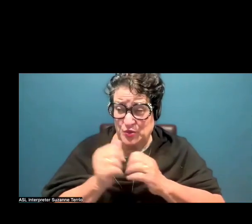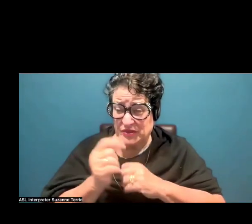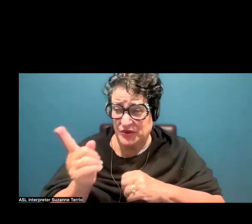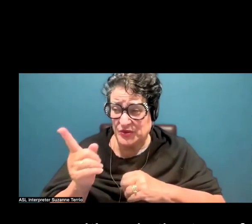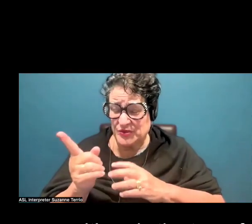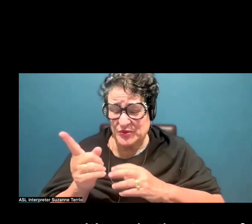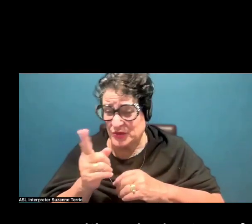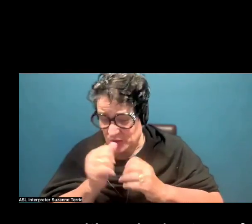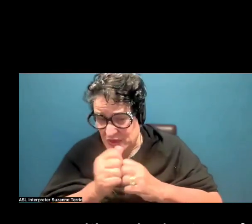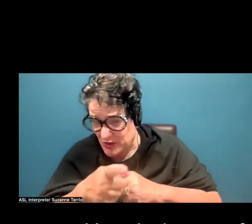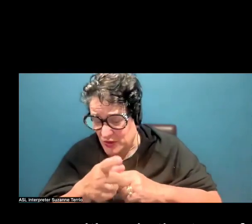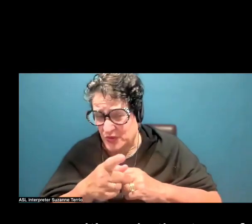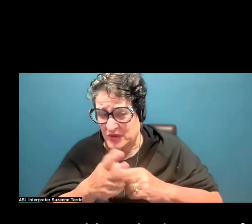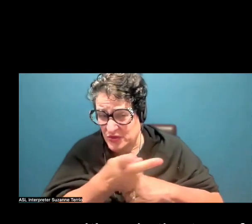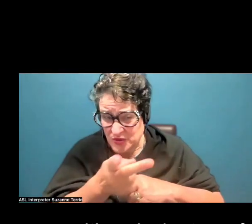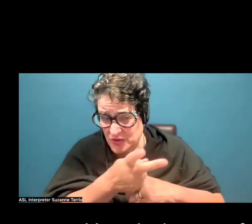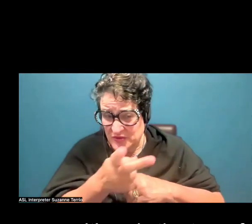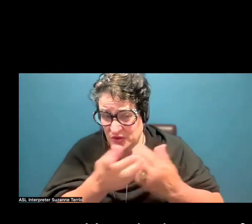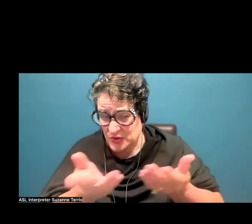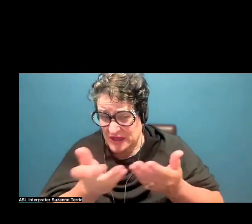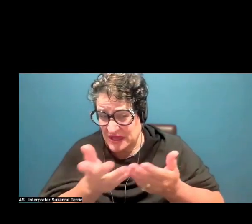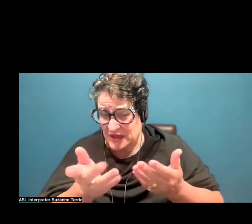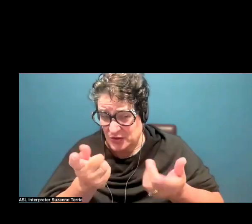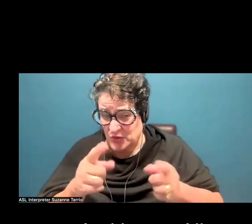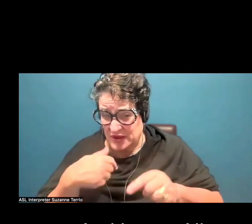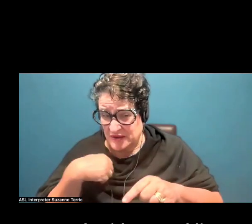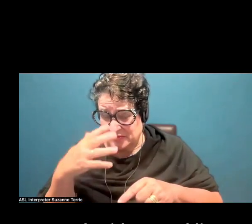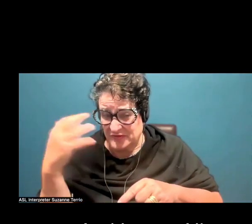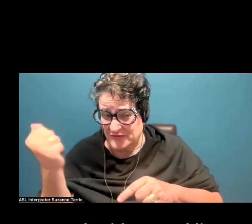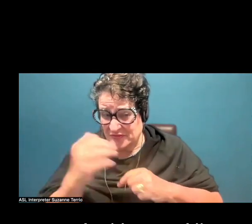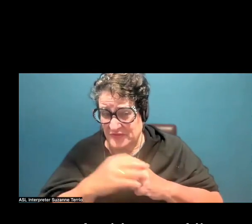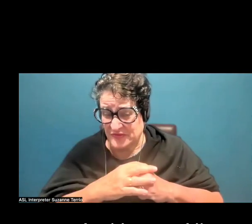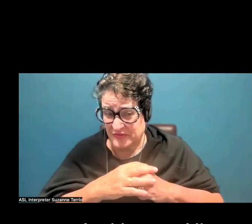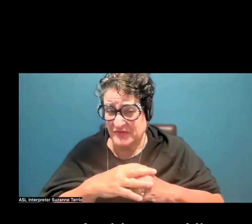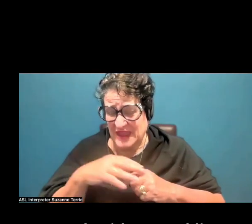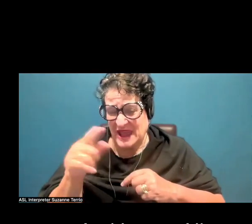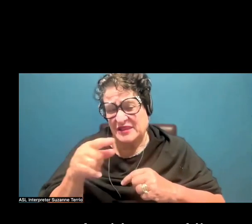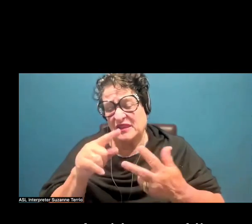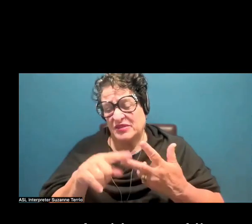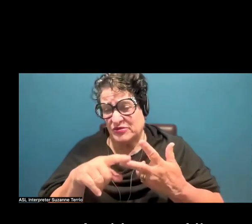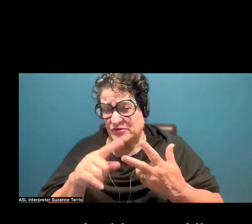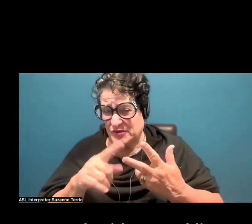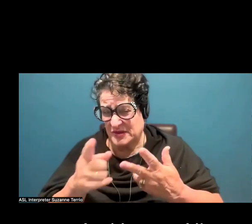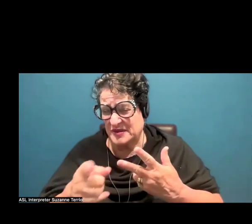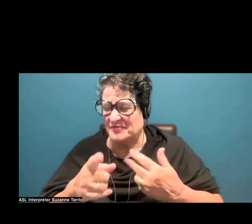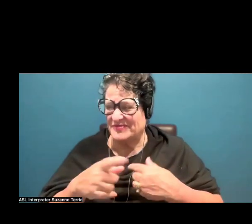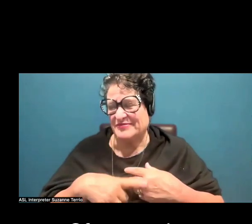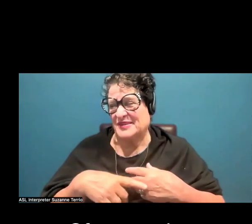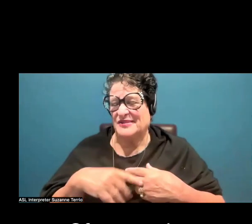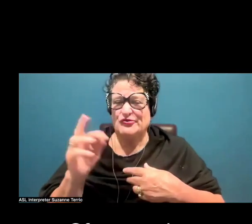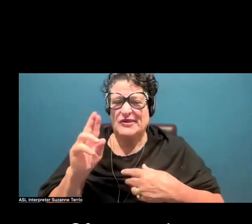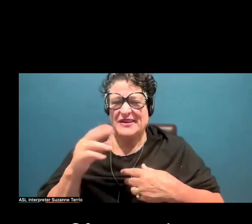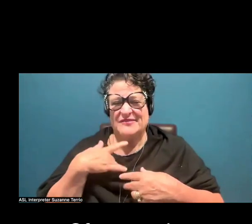she clarified. It's only the two of you here with Baba when I'm away. And Lexos, Nitsos said, which left Rhea feeling a bit silly.